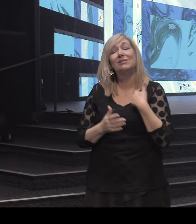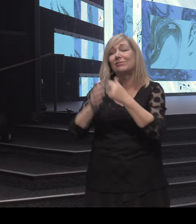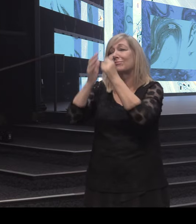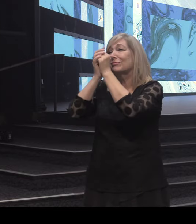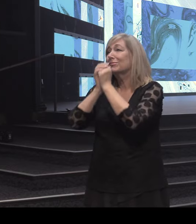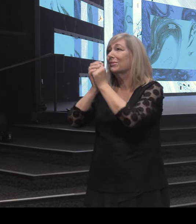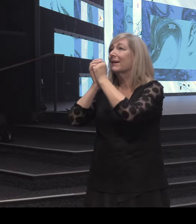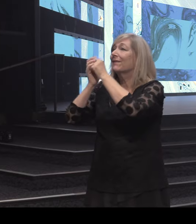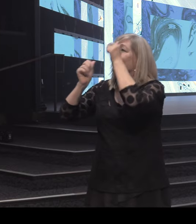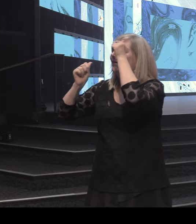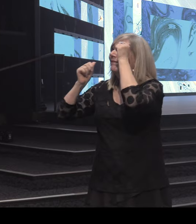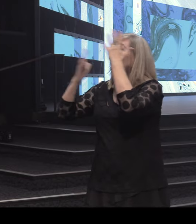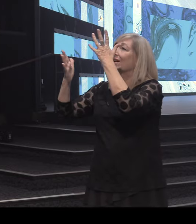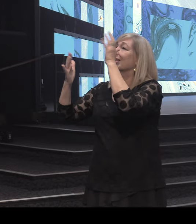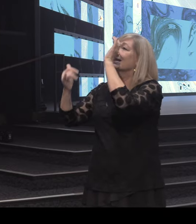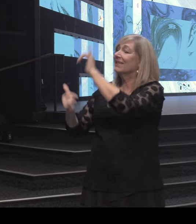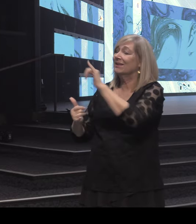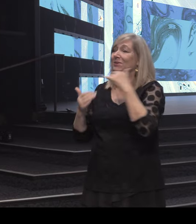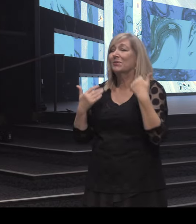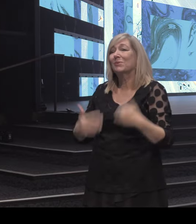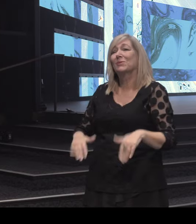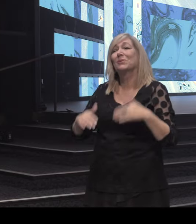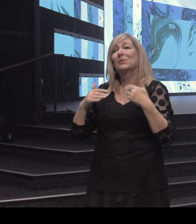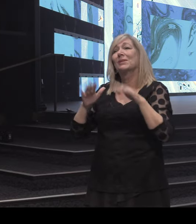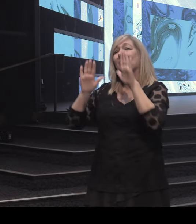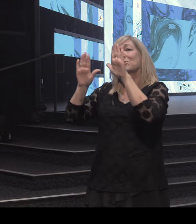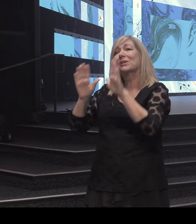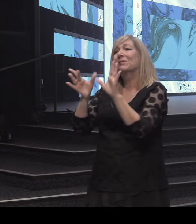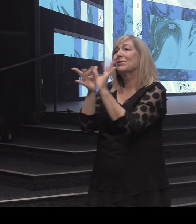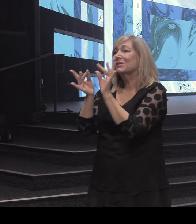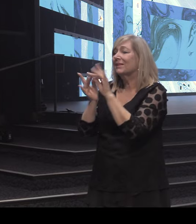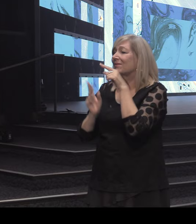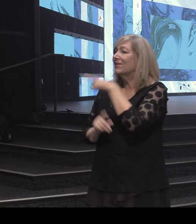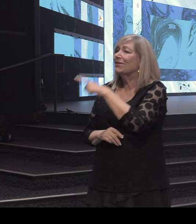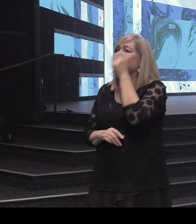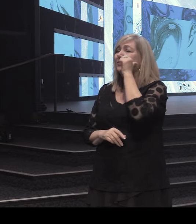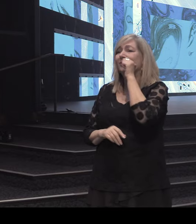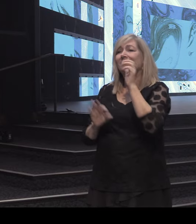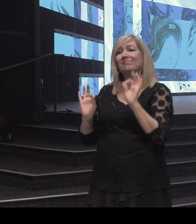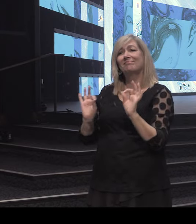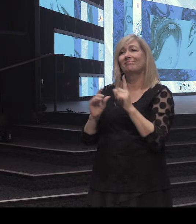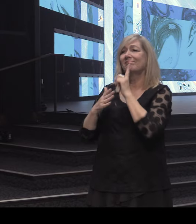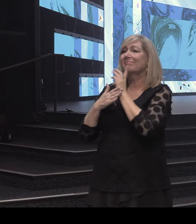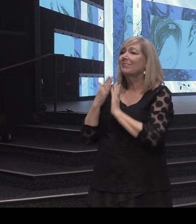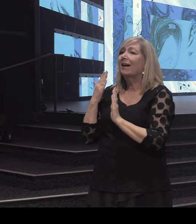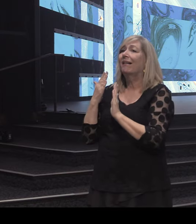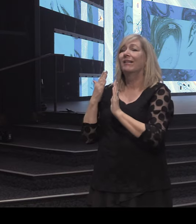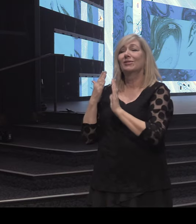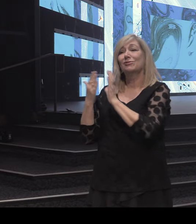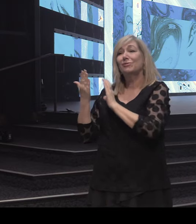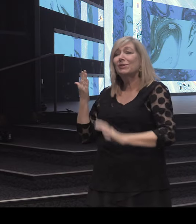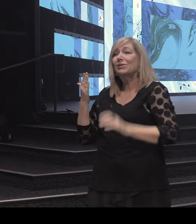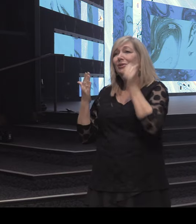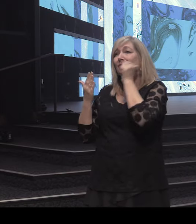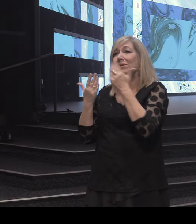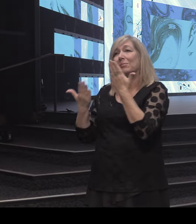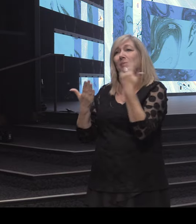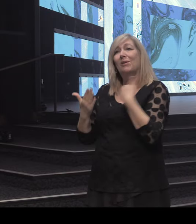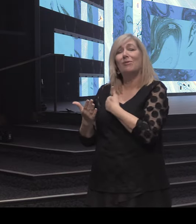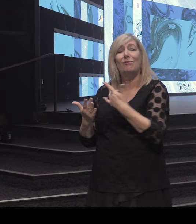of this amazing story of courage from an ordinary Christian teenager, may our hearts be